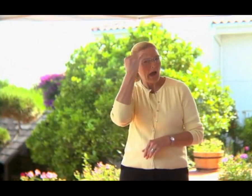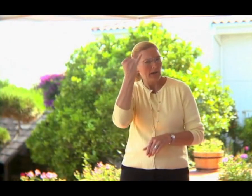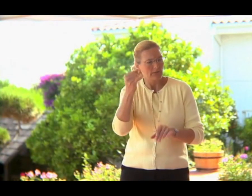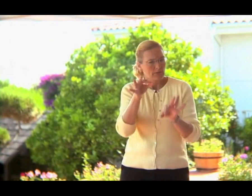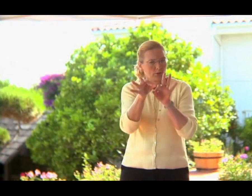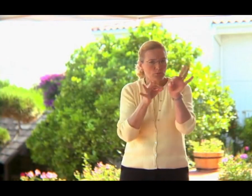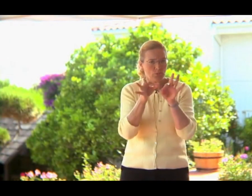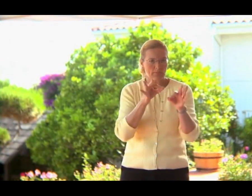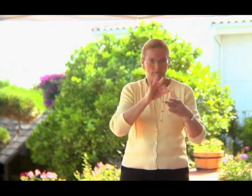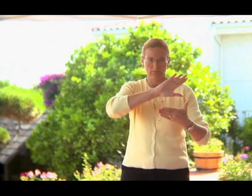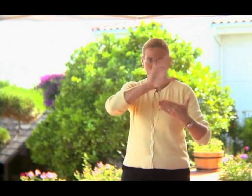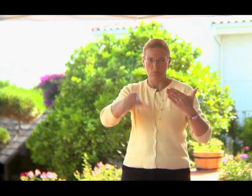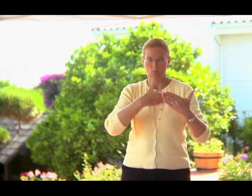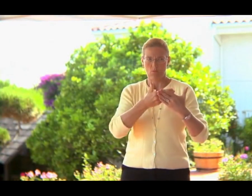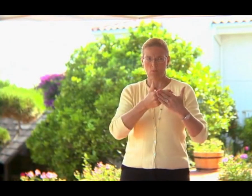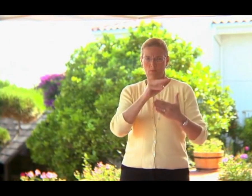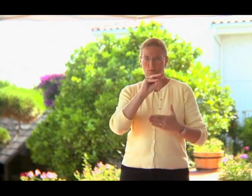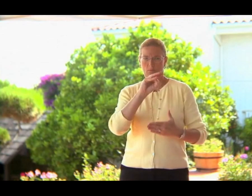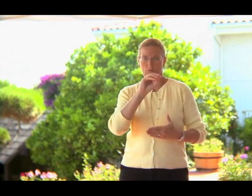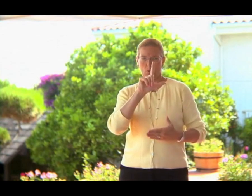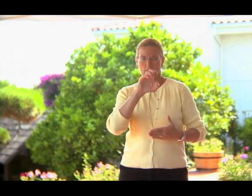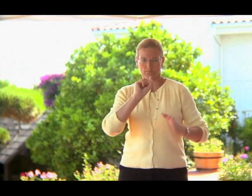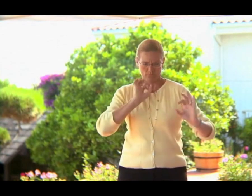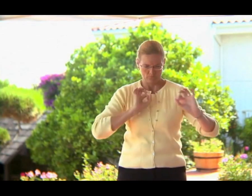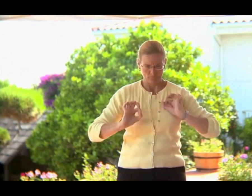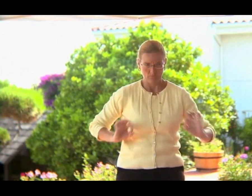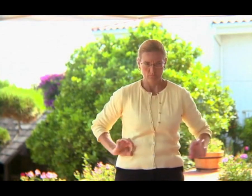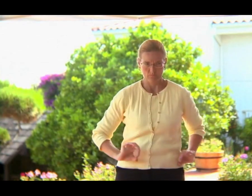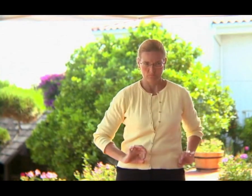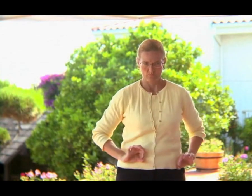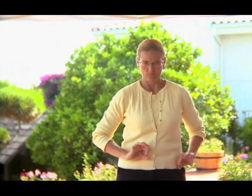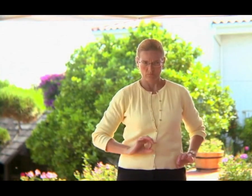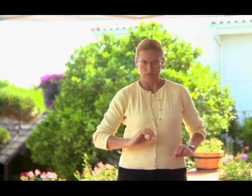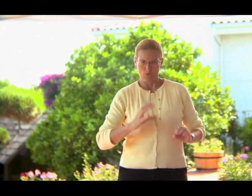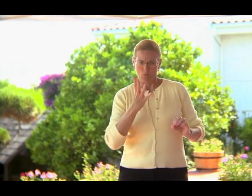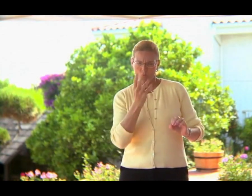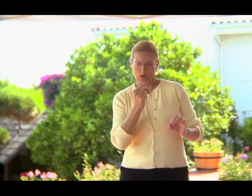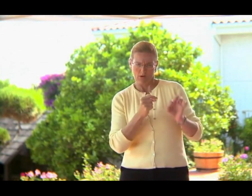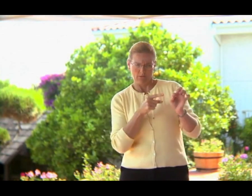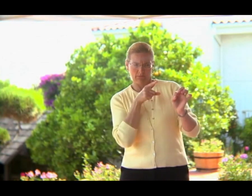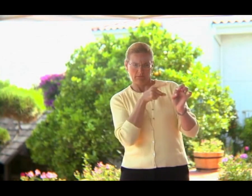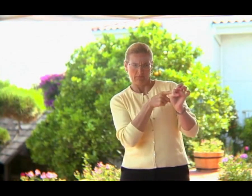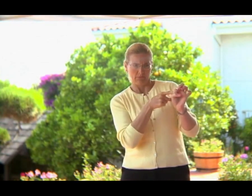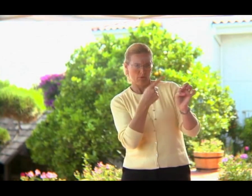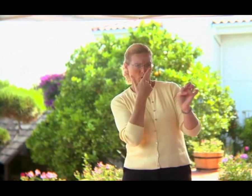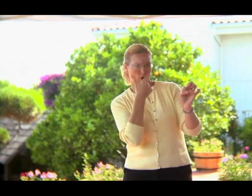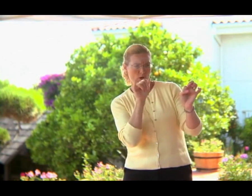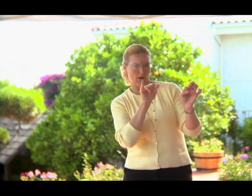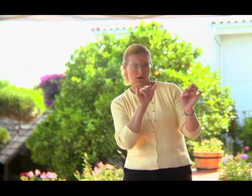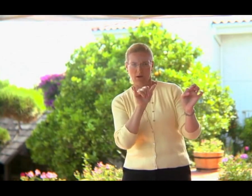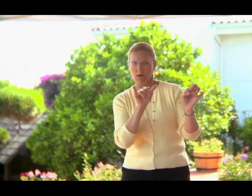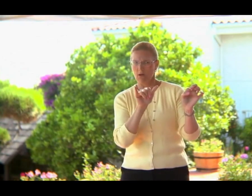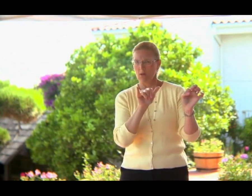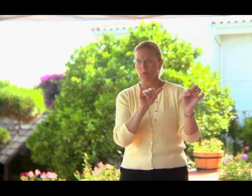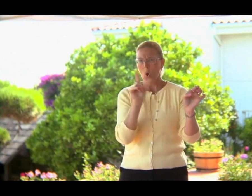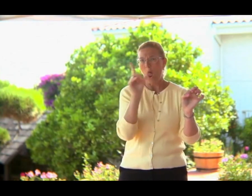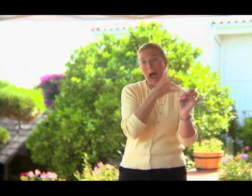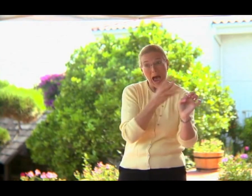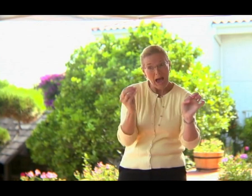Since a melanoma skin cancer can happen in moles that you have had for a long time, it's a good idea to describe all the moles